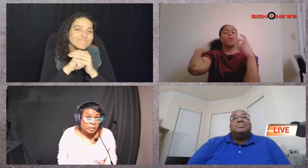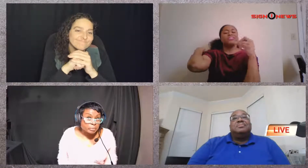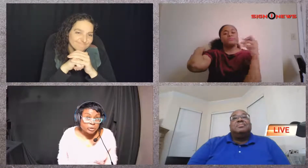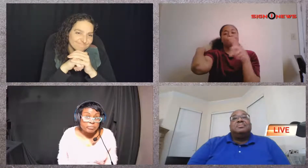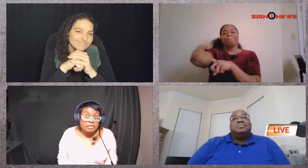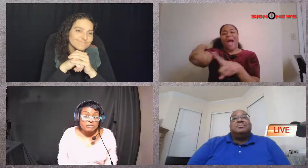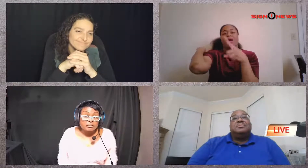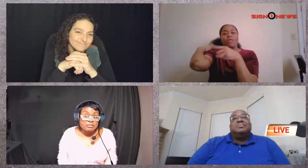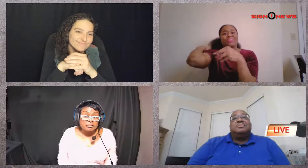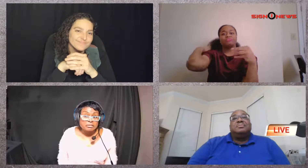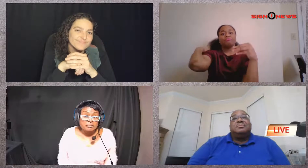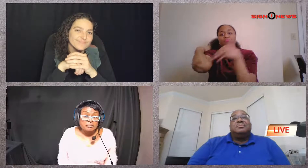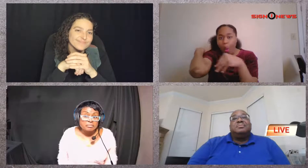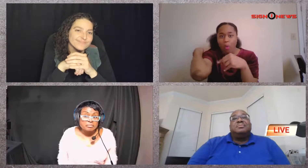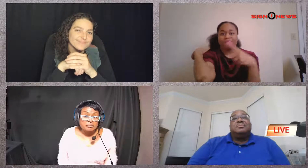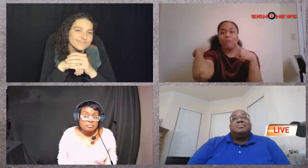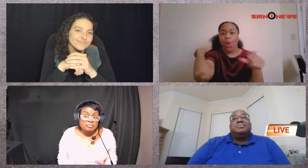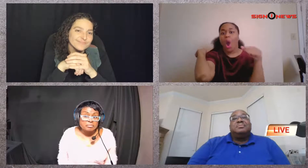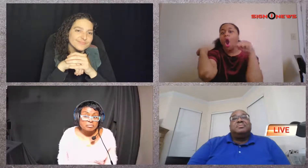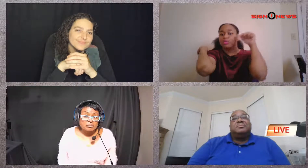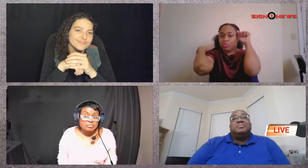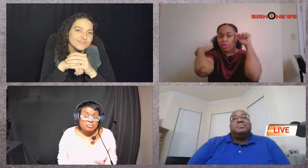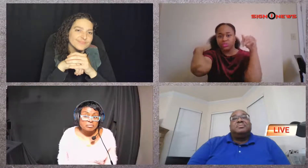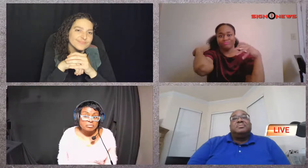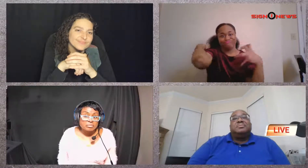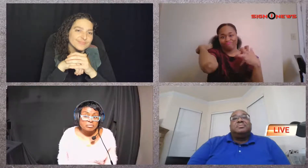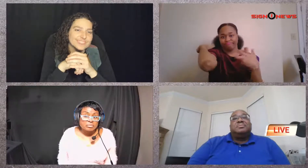For employment,